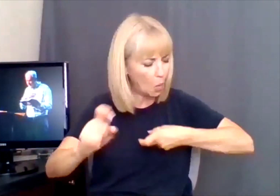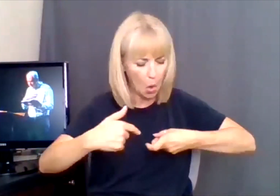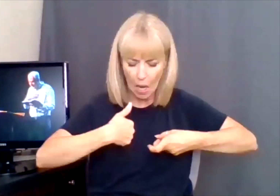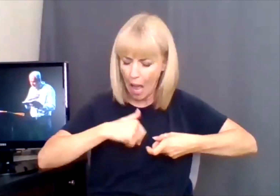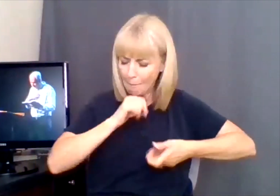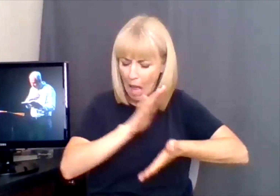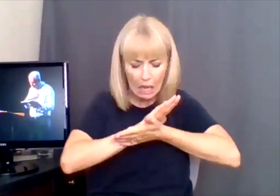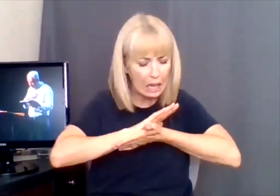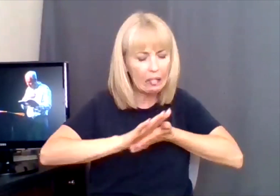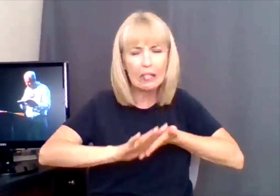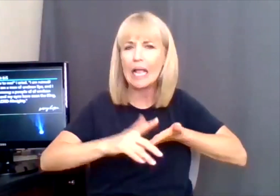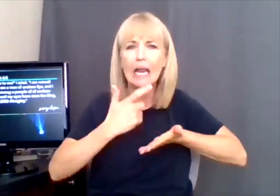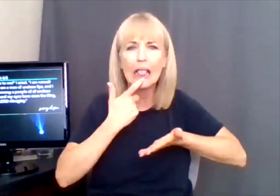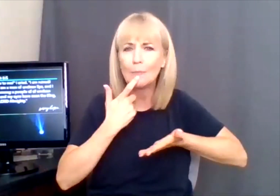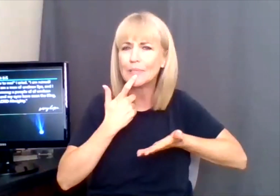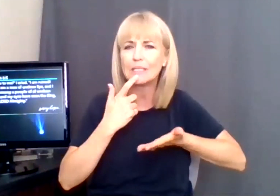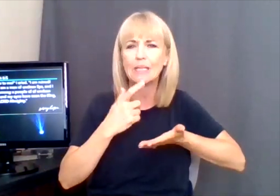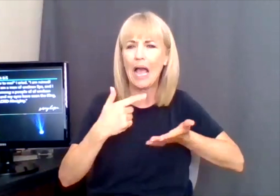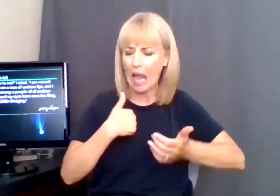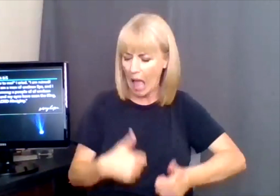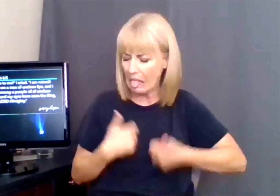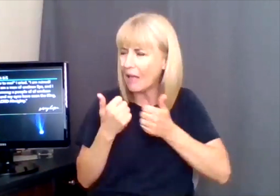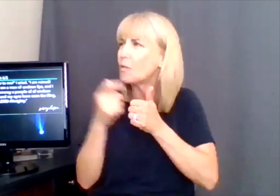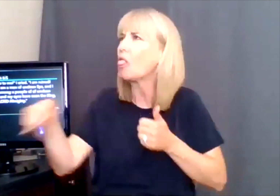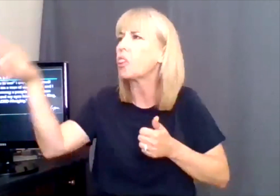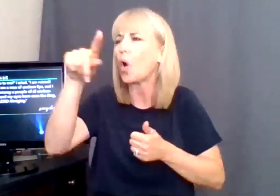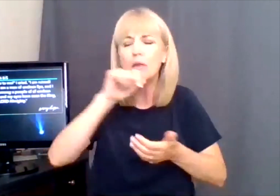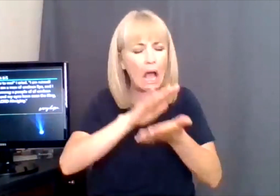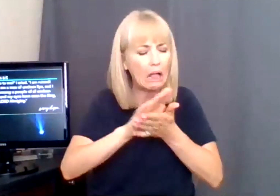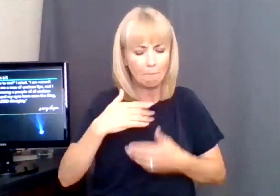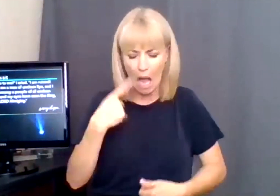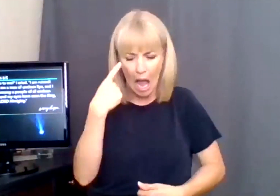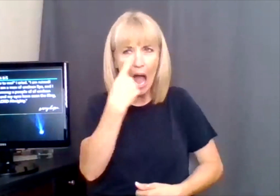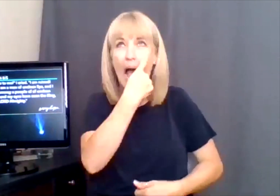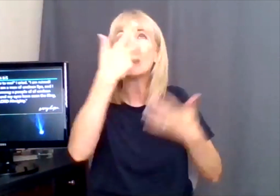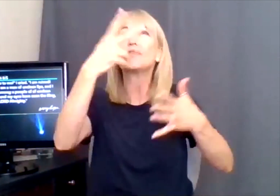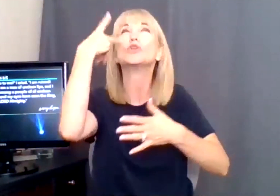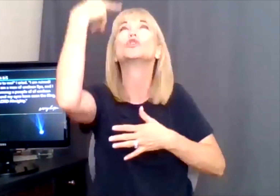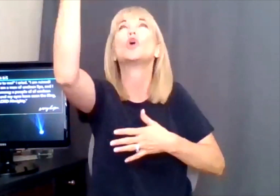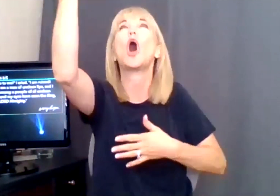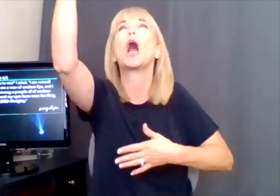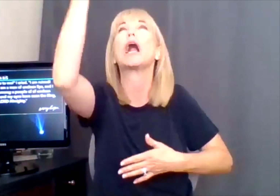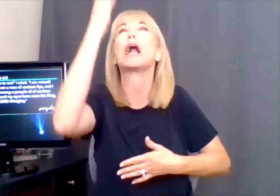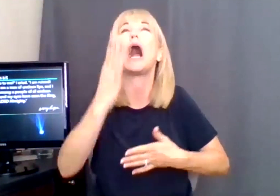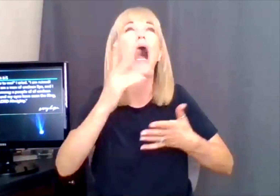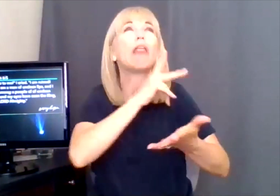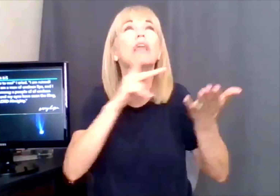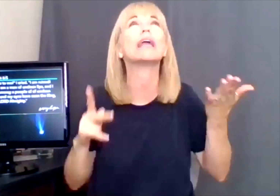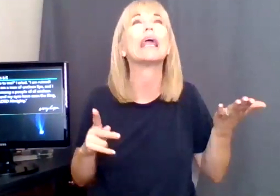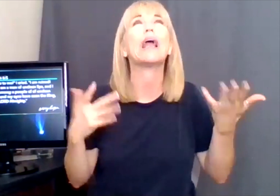of unclean lips, and I live among a people of unclean lips. My eyes have seen the King, the Lord Almighty. He said,